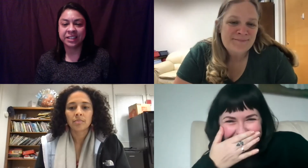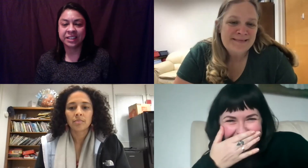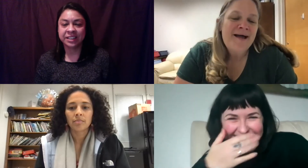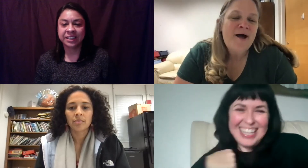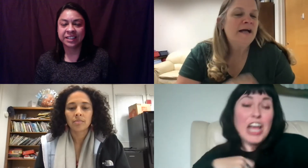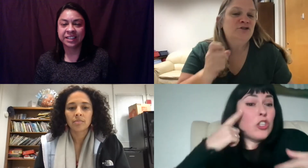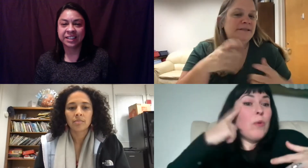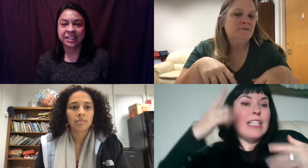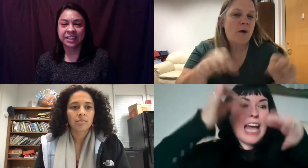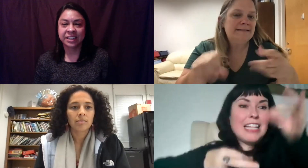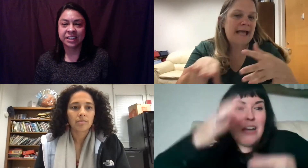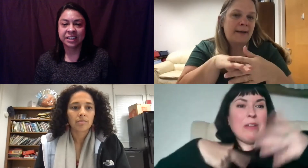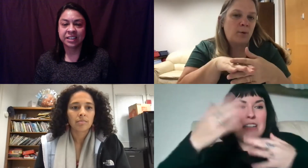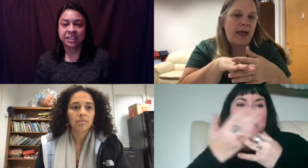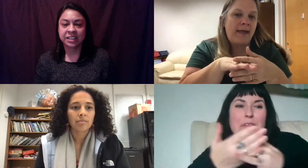fine.